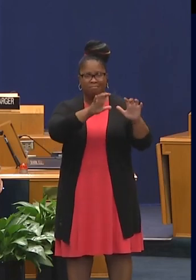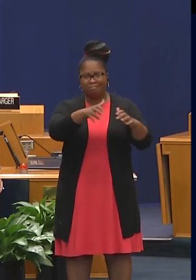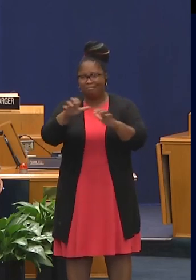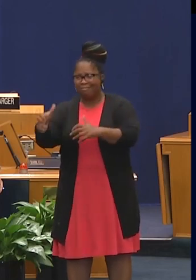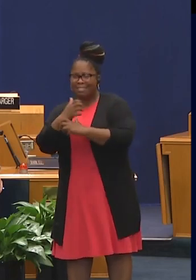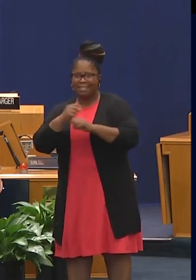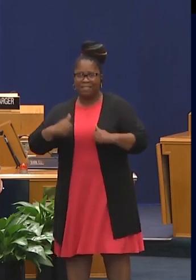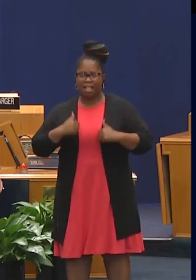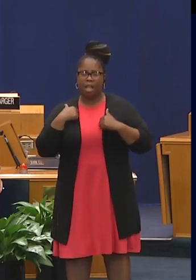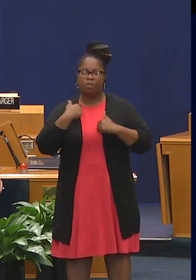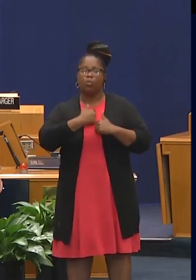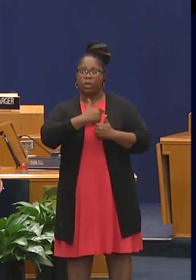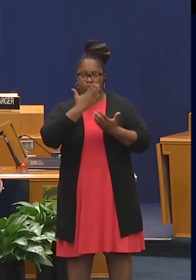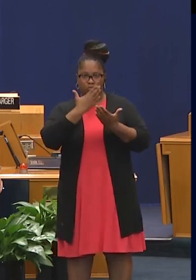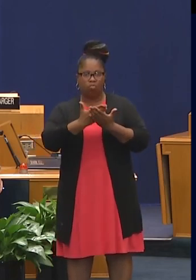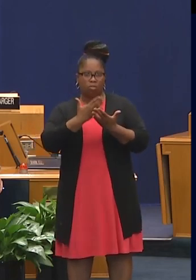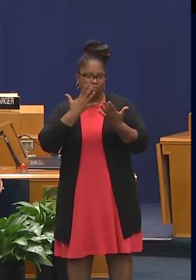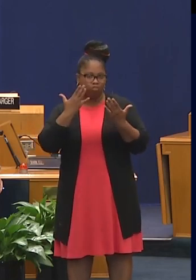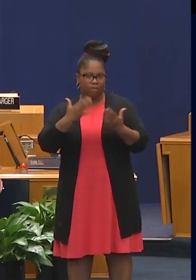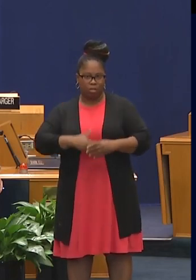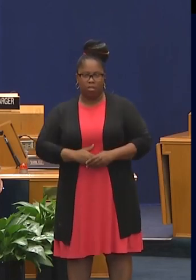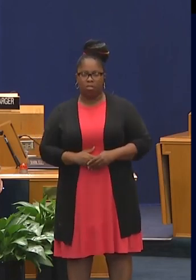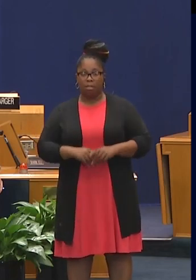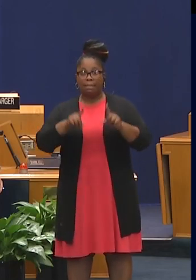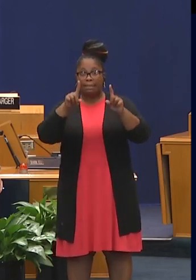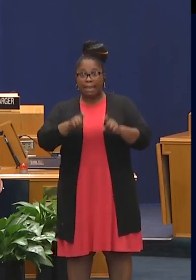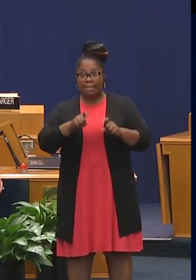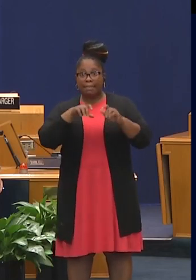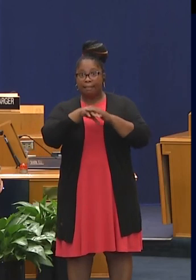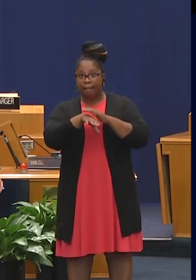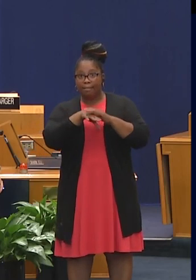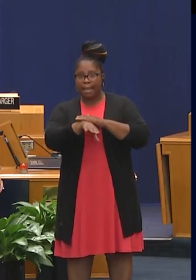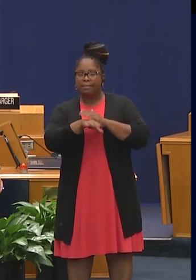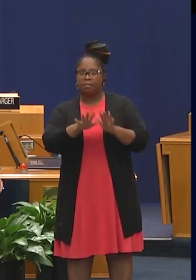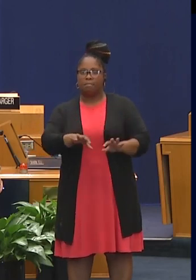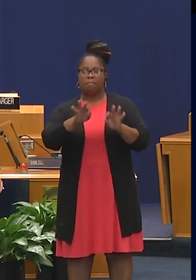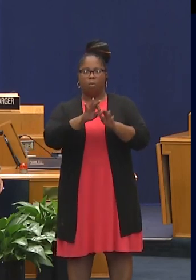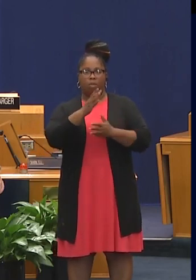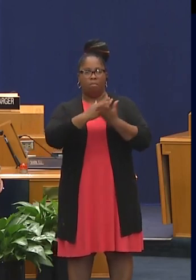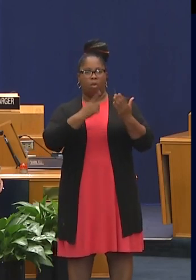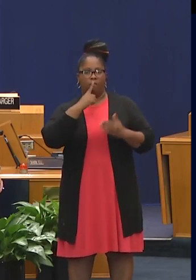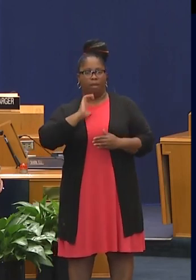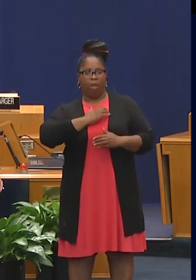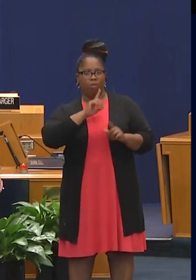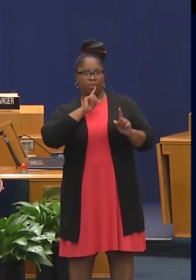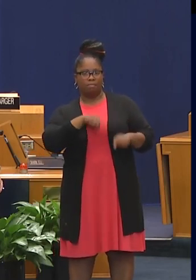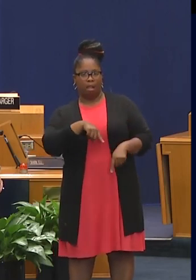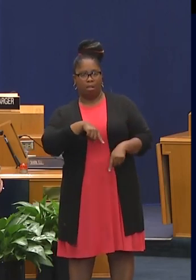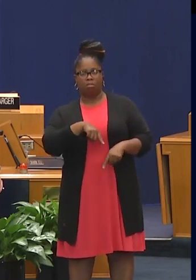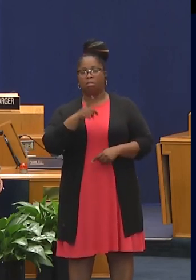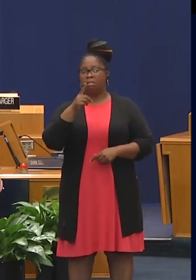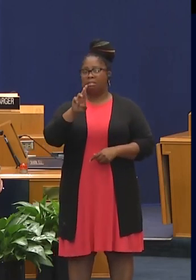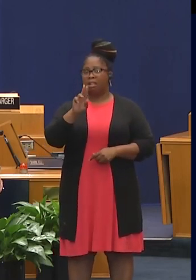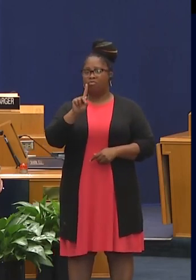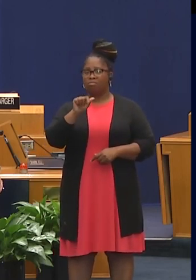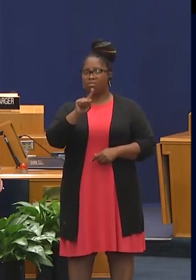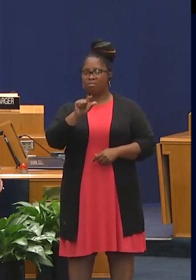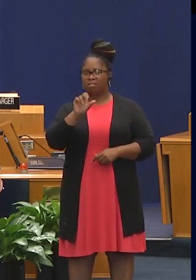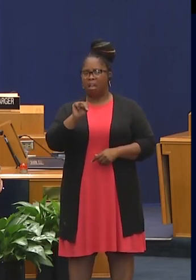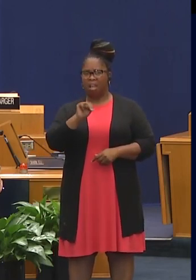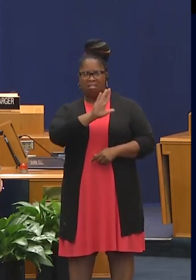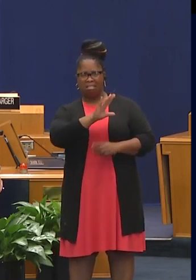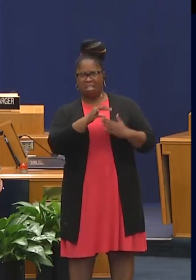doing. Access to testing is a critical part of the COVID-19 response, and I'm grateful to the leadership of Dr. Kazan over the past